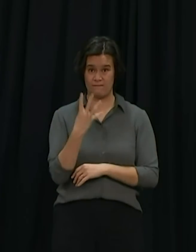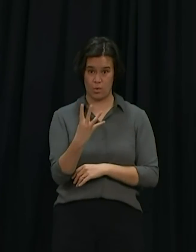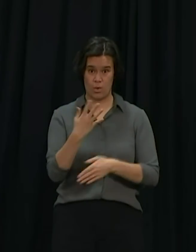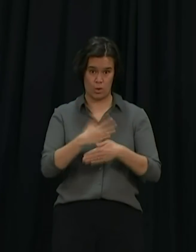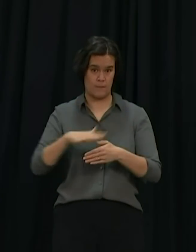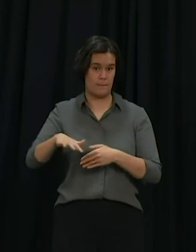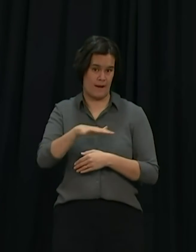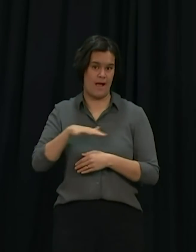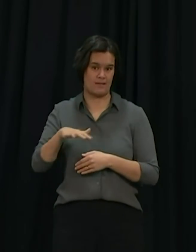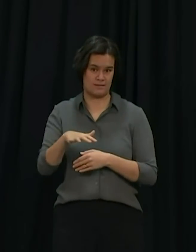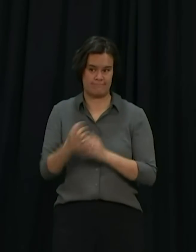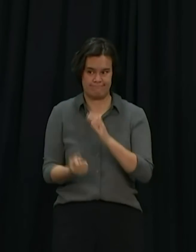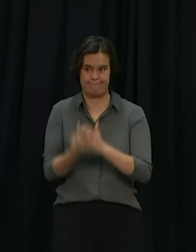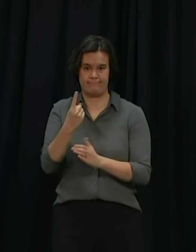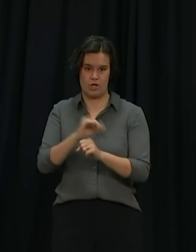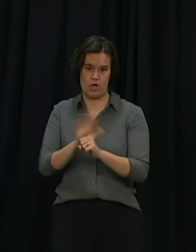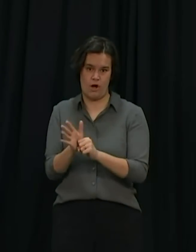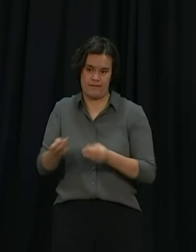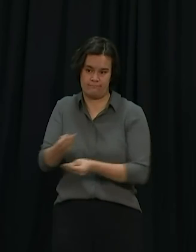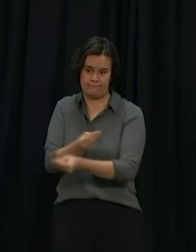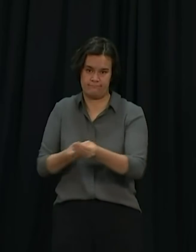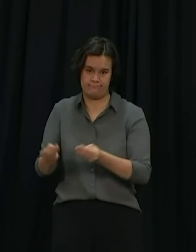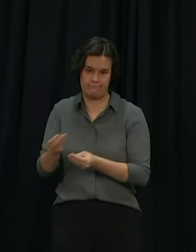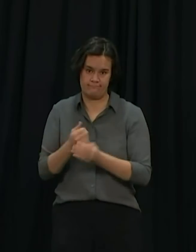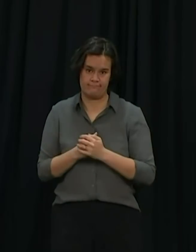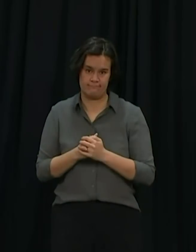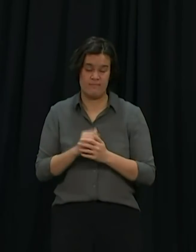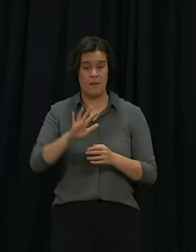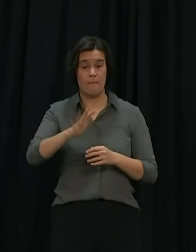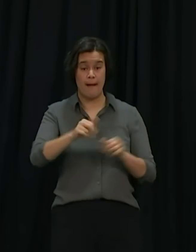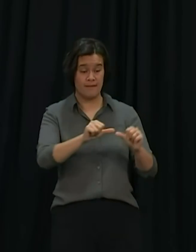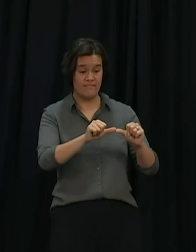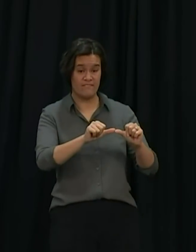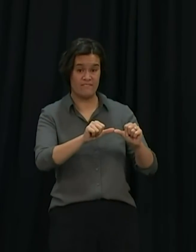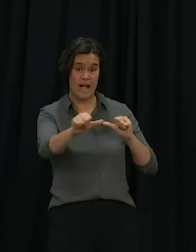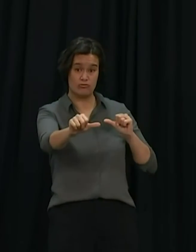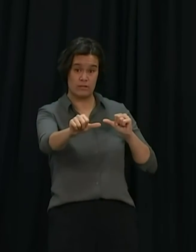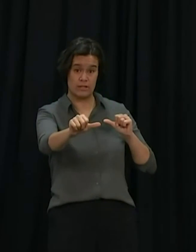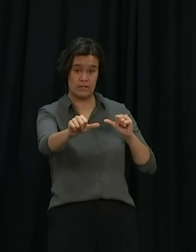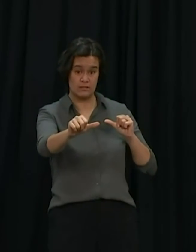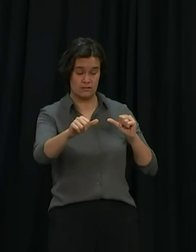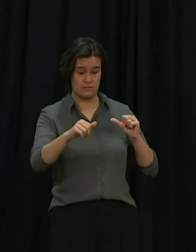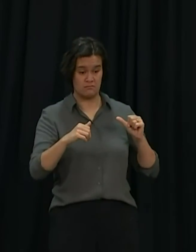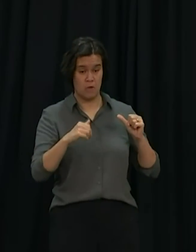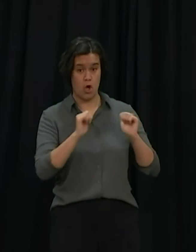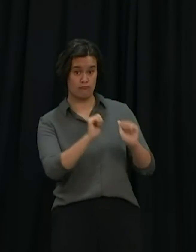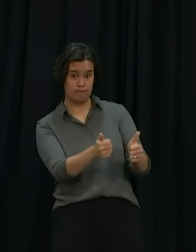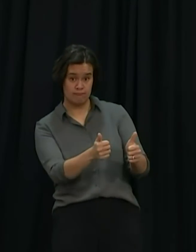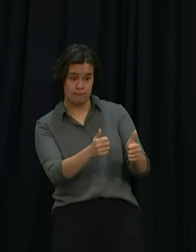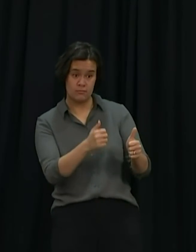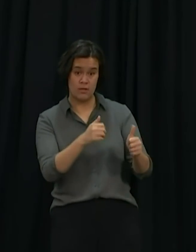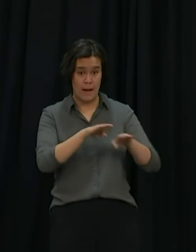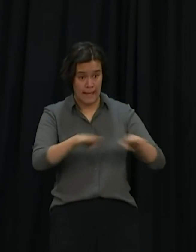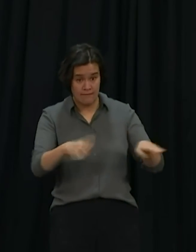Now, this may not be a problem with the rules, say, on the factory floor, but what is happening perhaps before and after shifts or